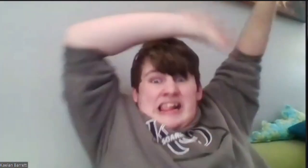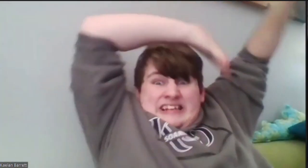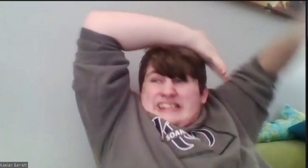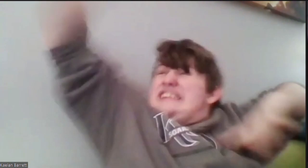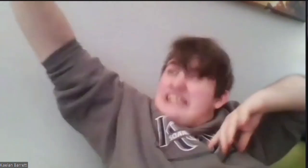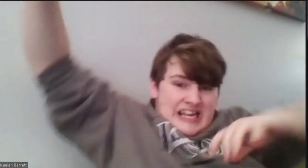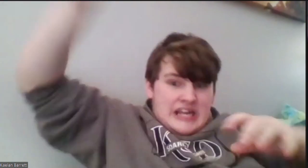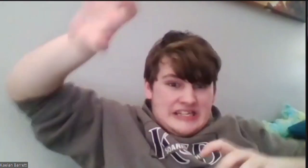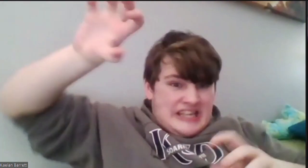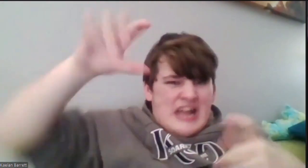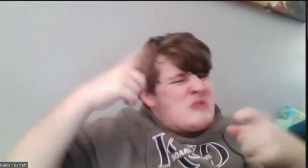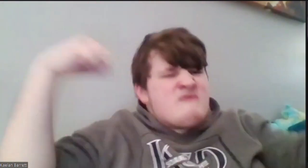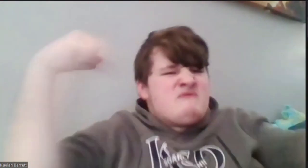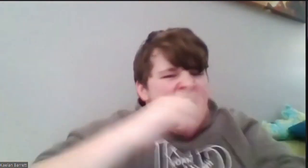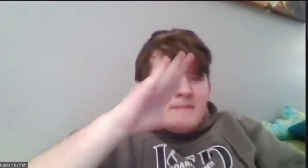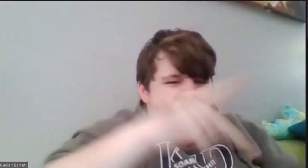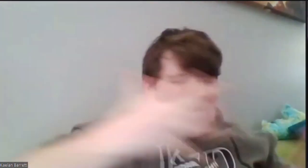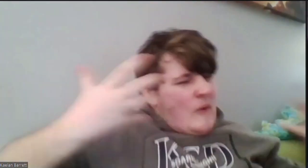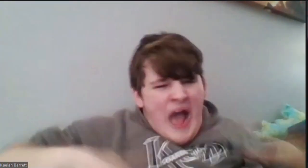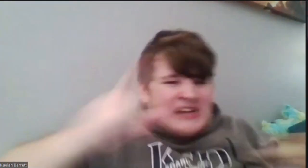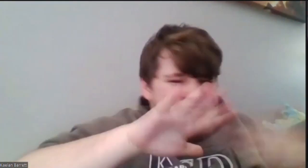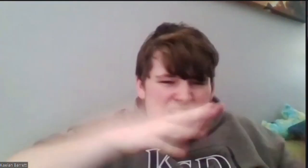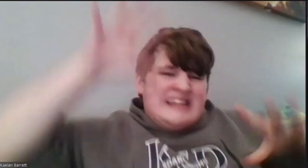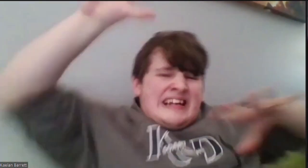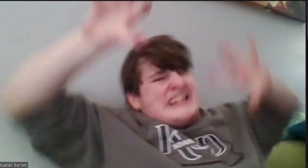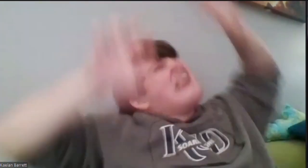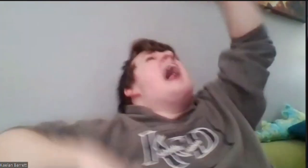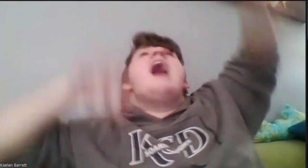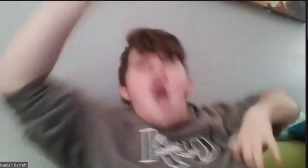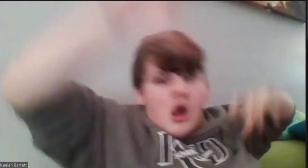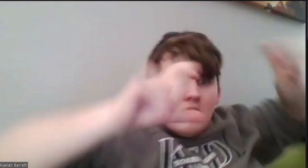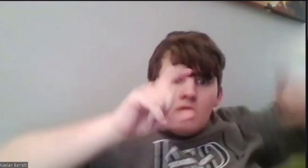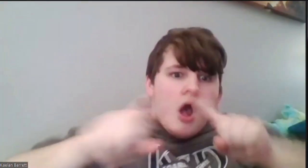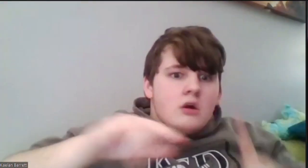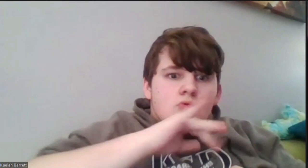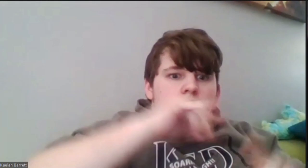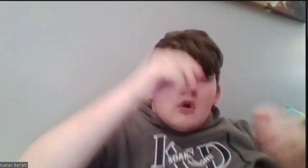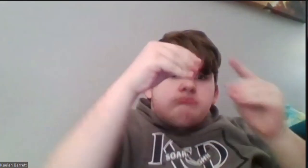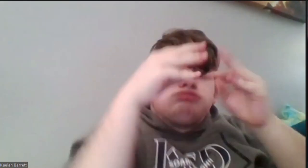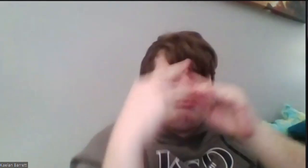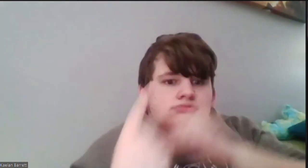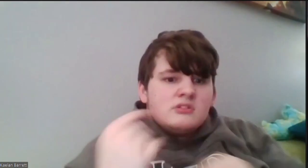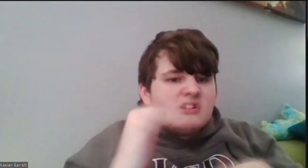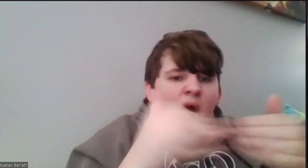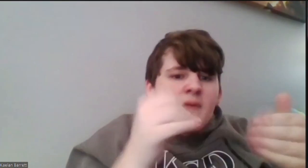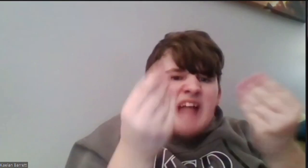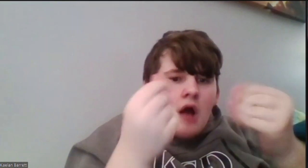world. And pushes him in a hole. He tries to fight back. He tries. He doesn't want this. But dirt starts